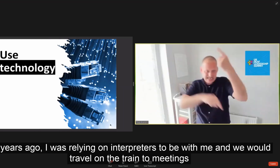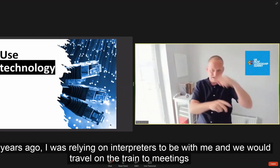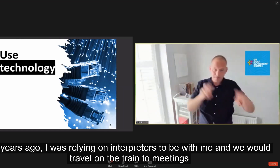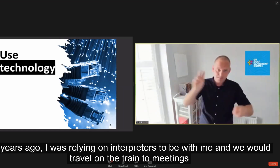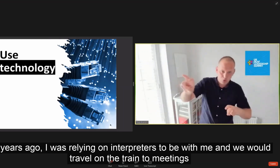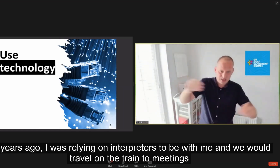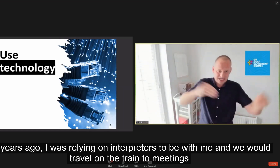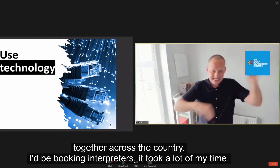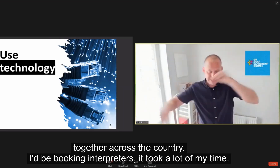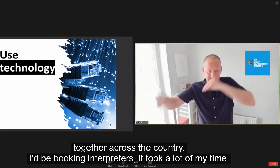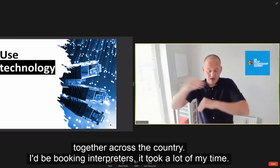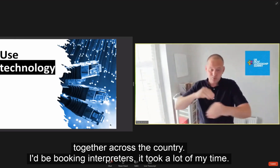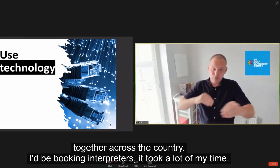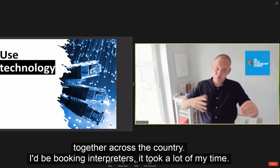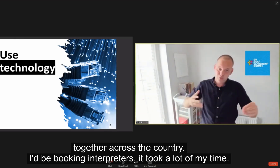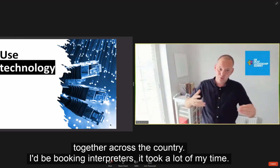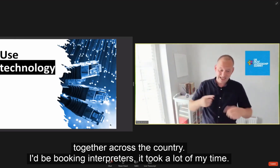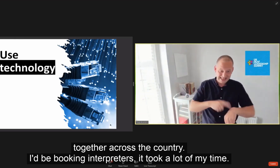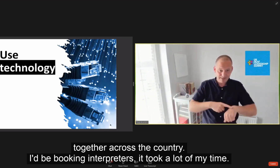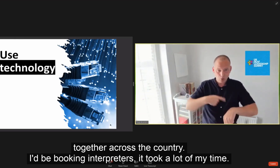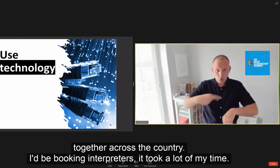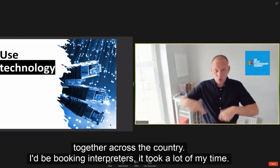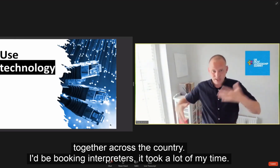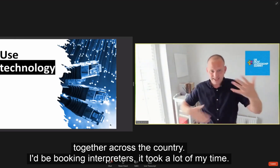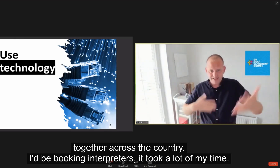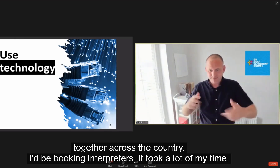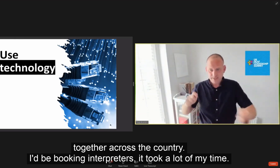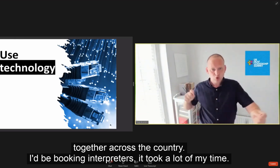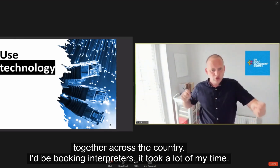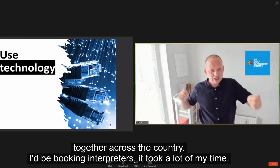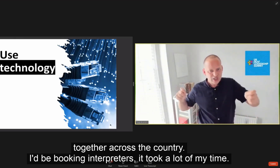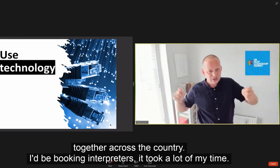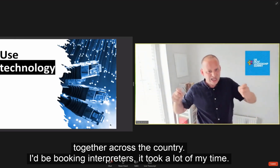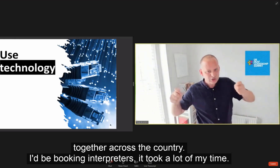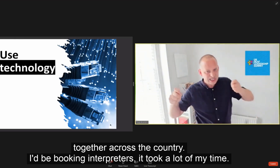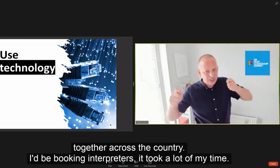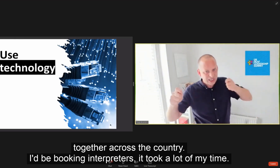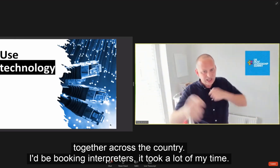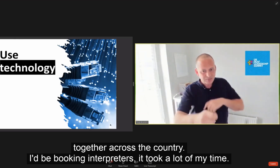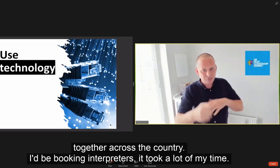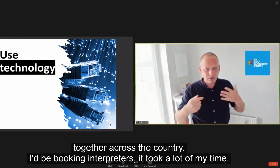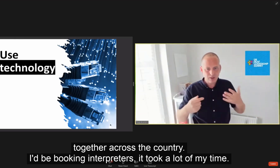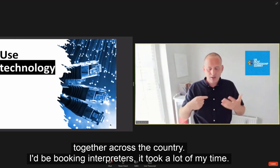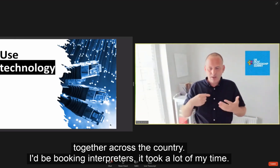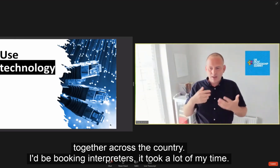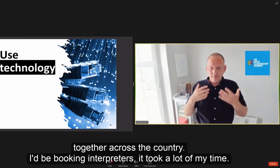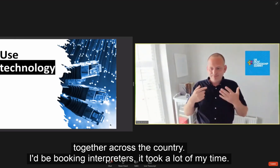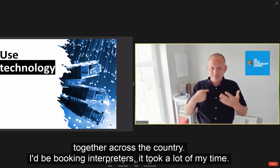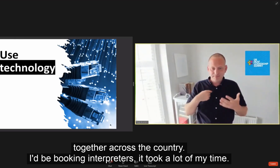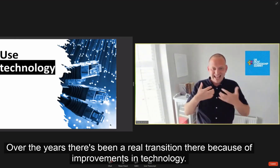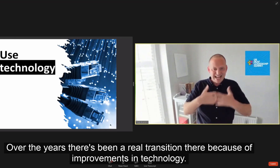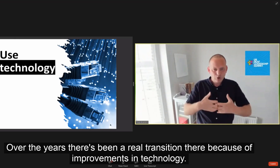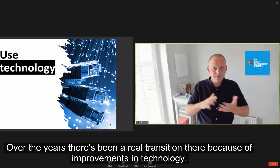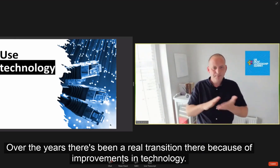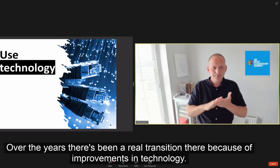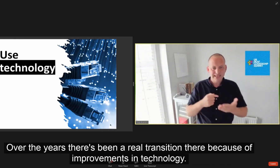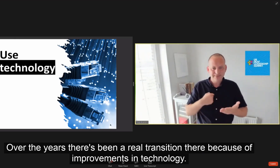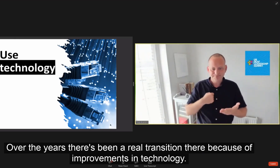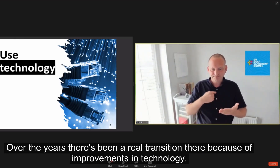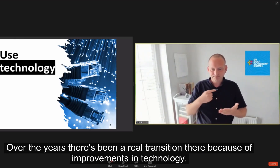meetings together across the country. I would be booking interpreters. It took a lot of my time. And over the years, there's been a